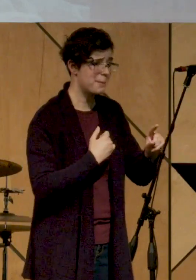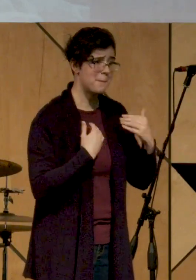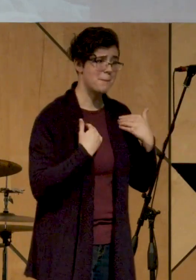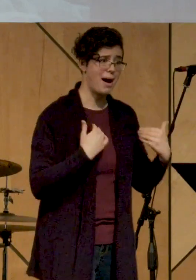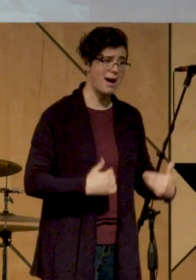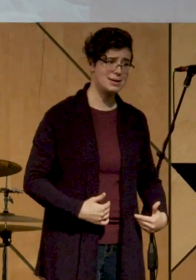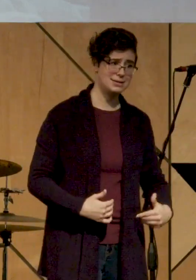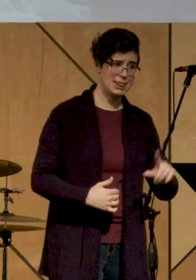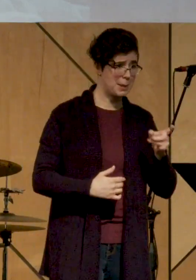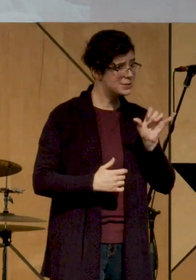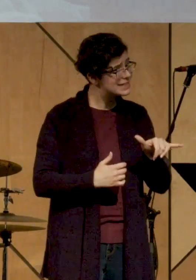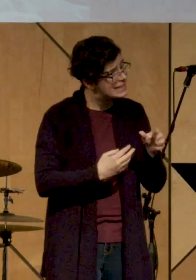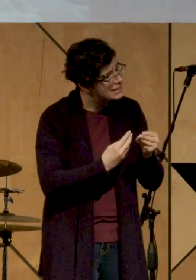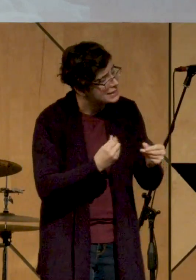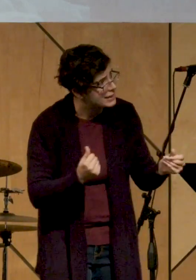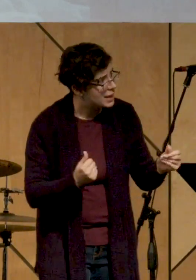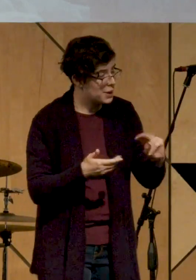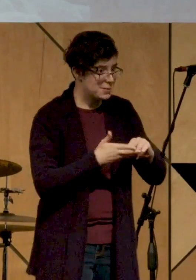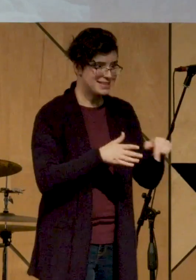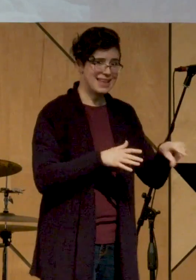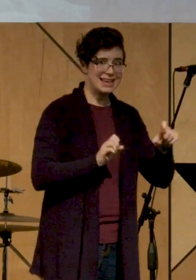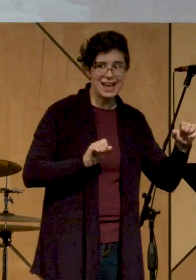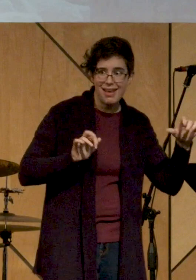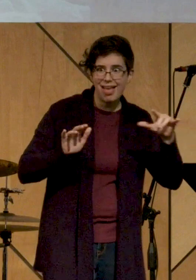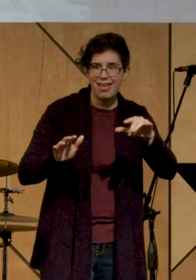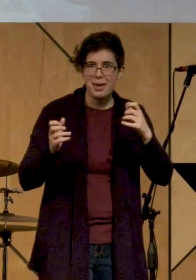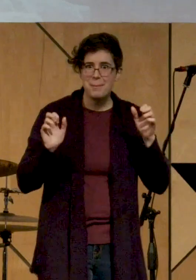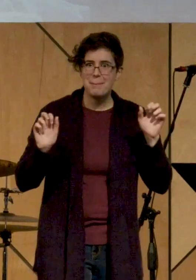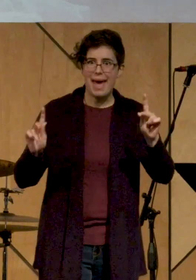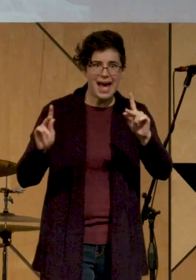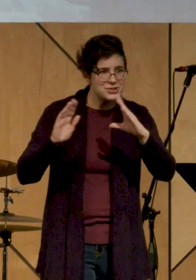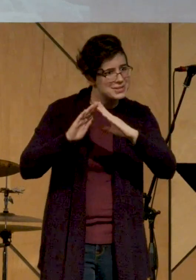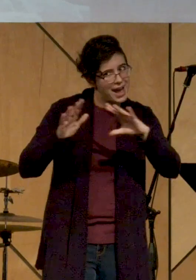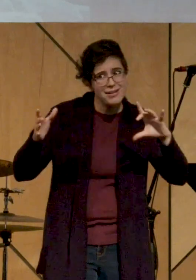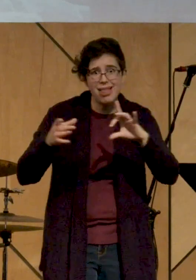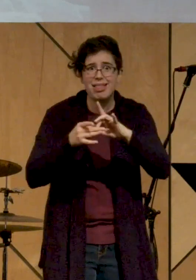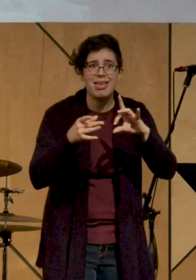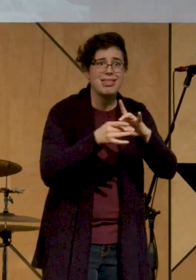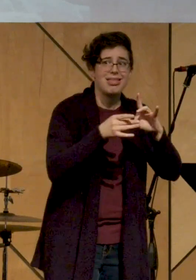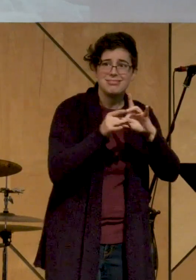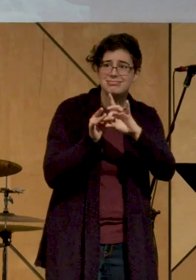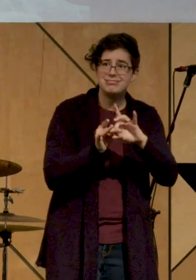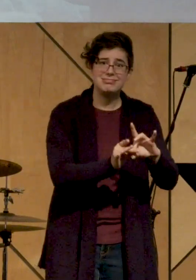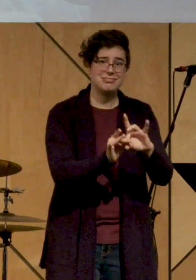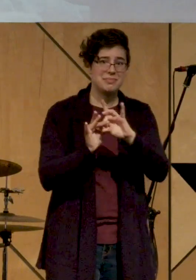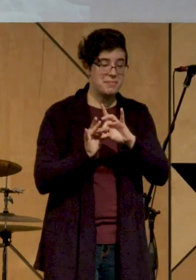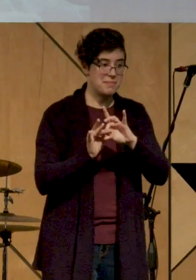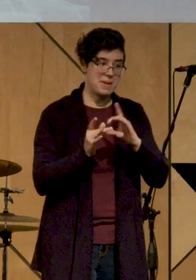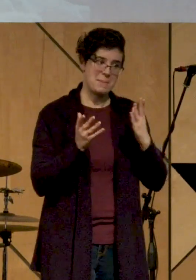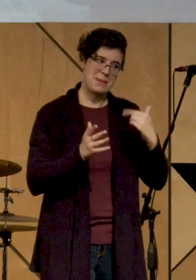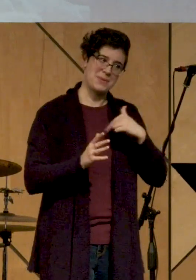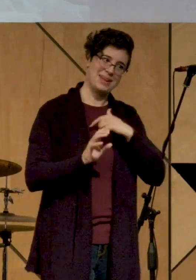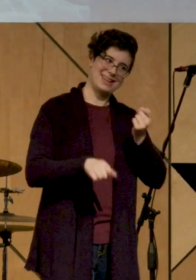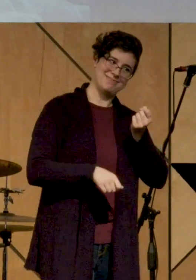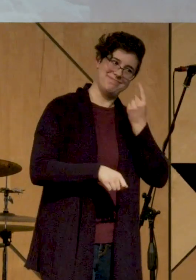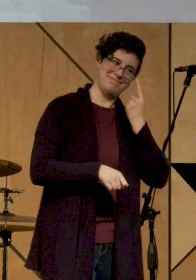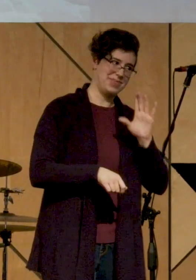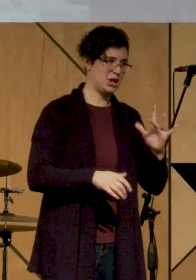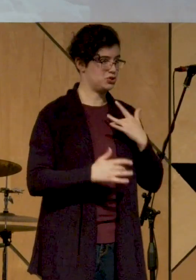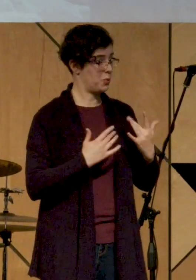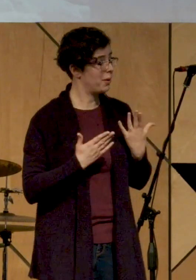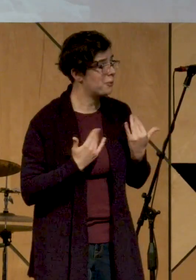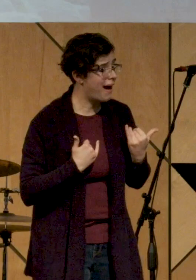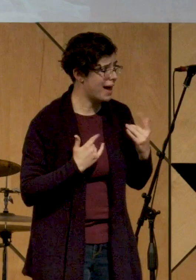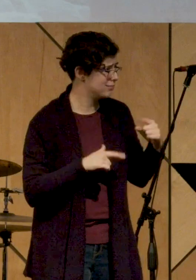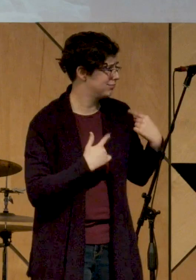that heals their relationships. It means they're out of quarantine, and they can go back home, and maybe we can appreciate the joy that would come